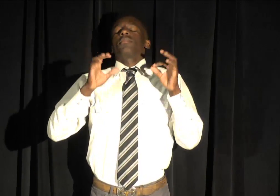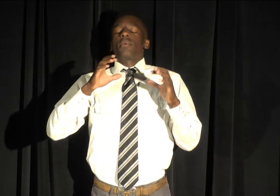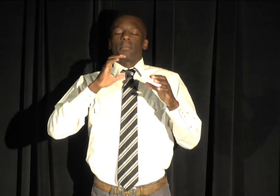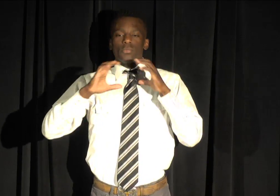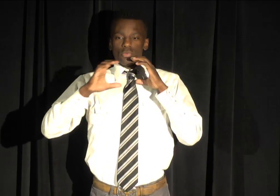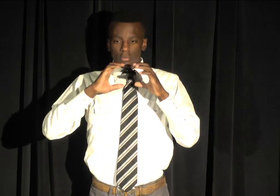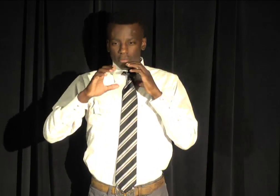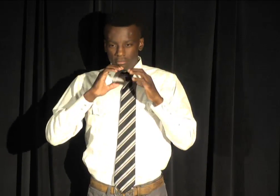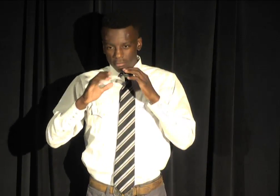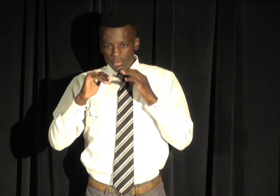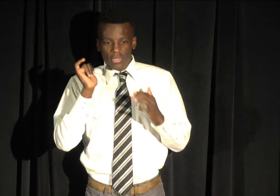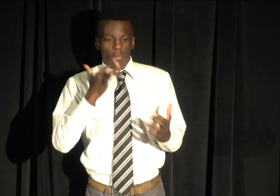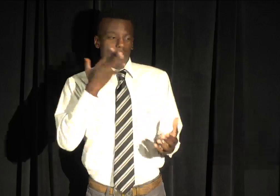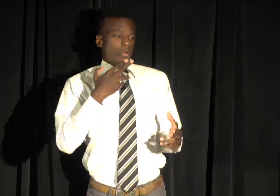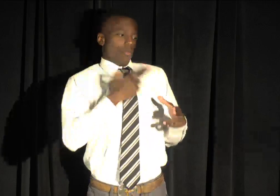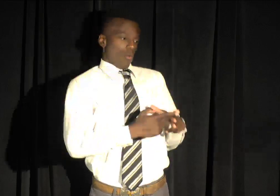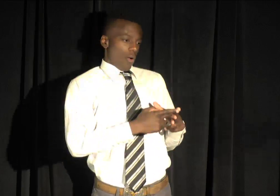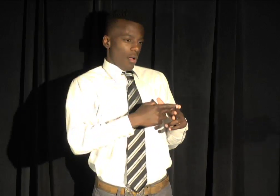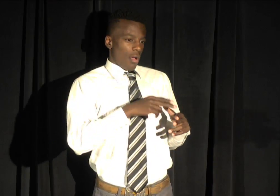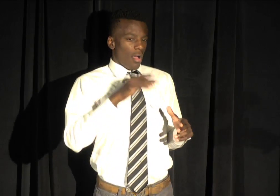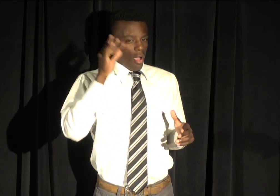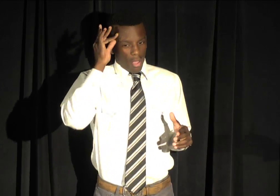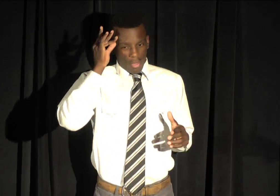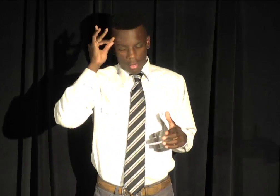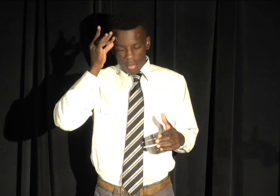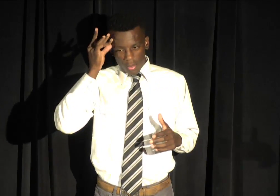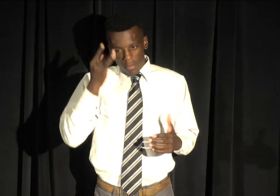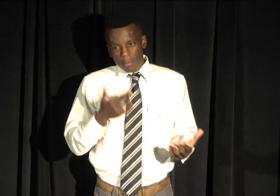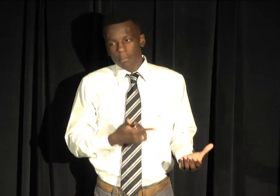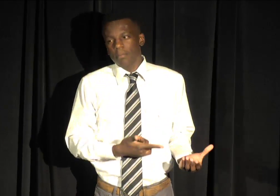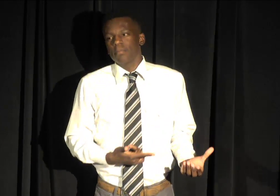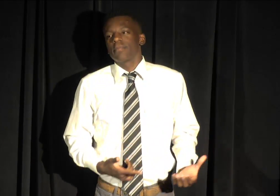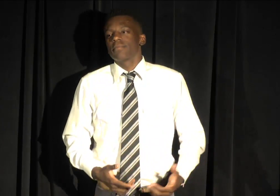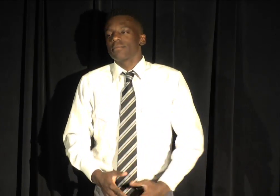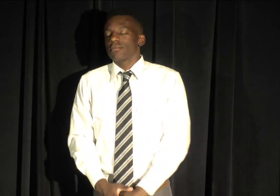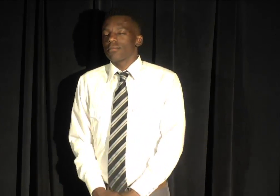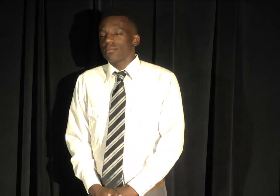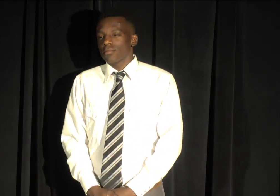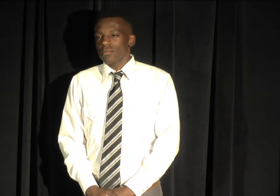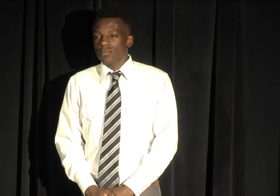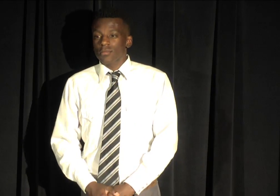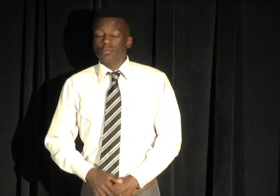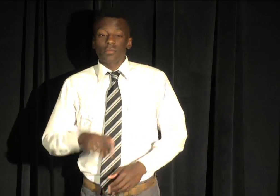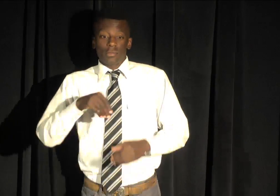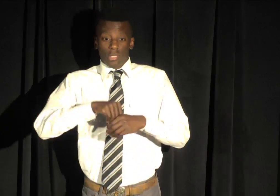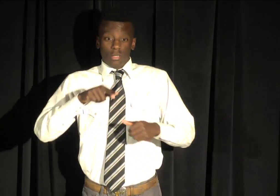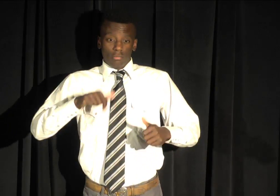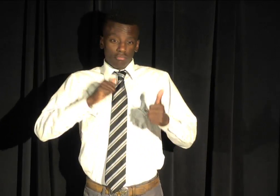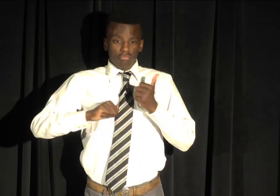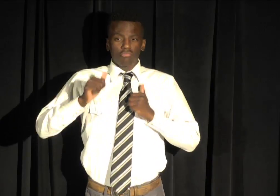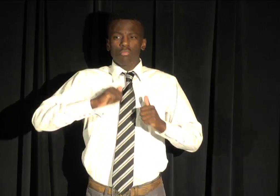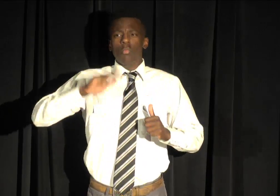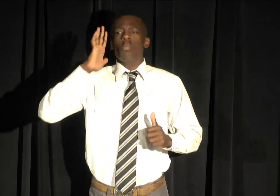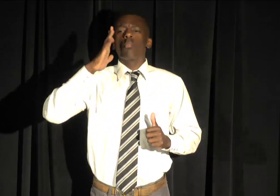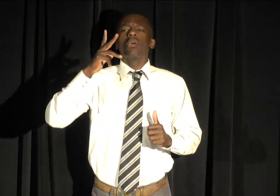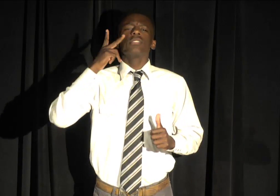receptively to learn everything. They communicate with their eyes. So this is a sign for it, and that's the name. In the